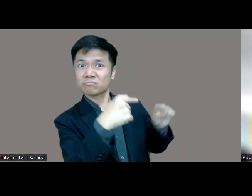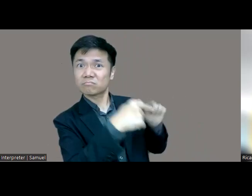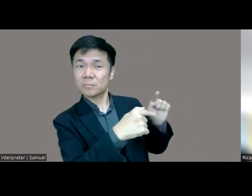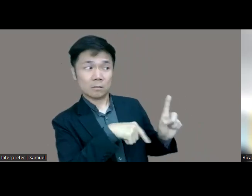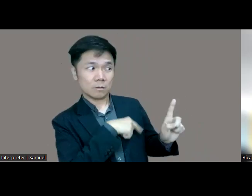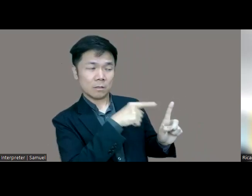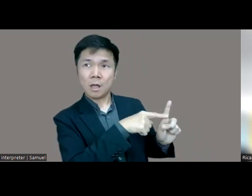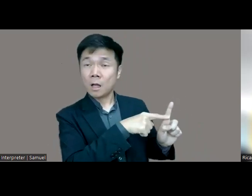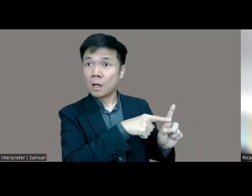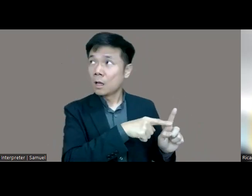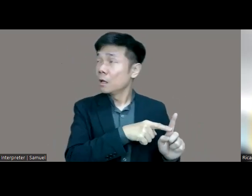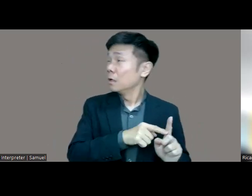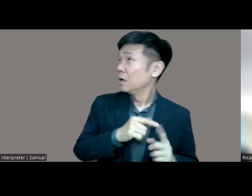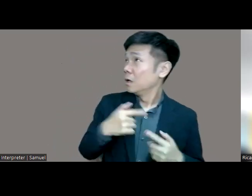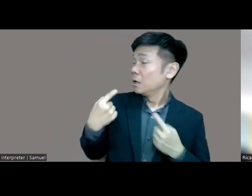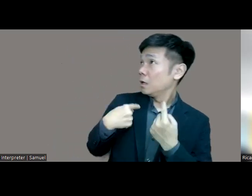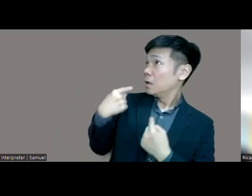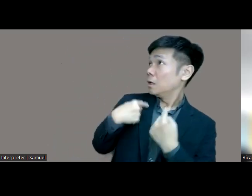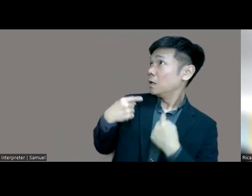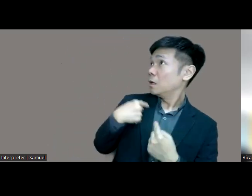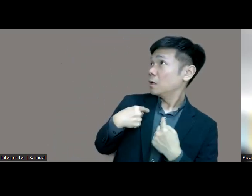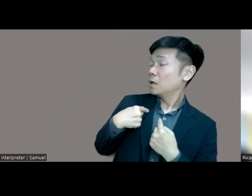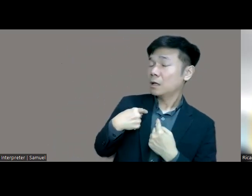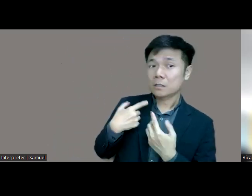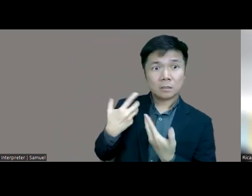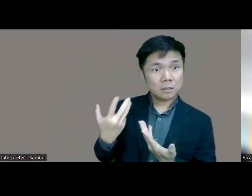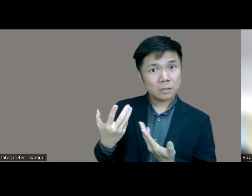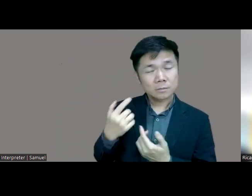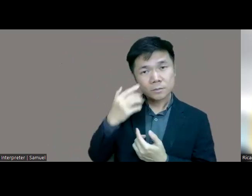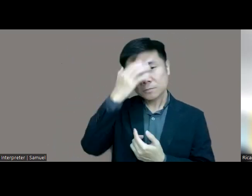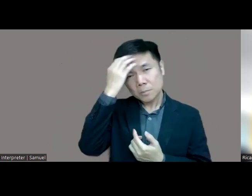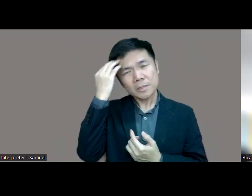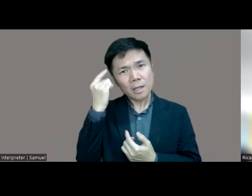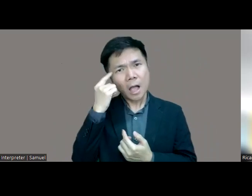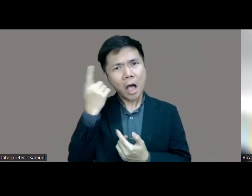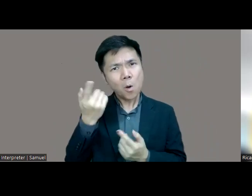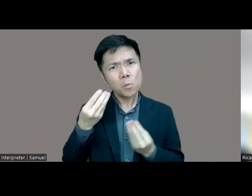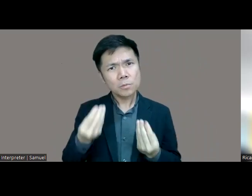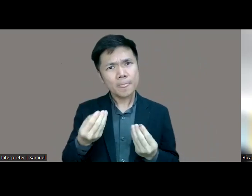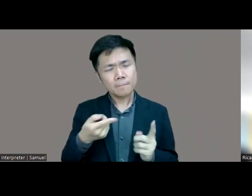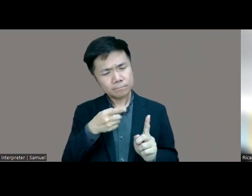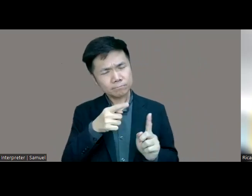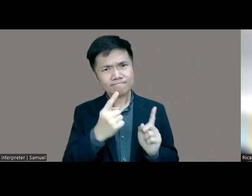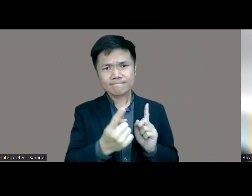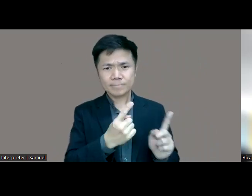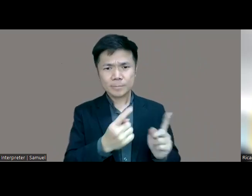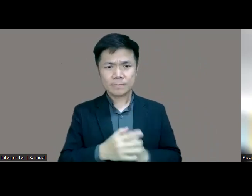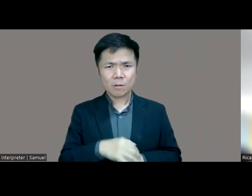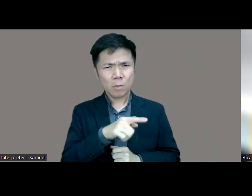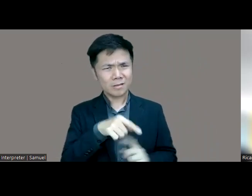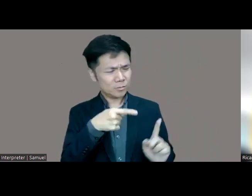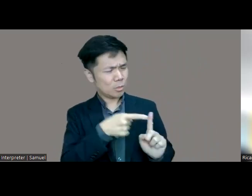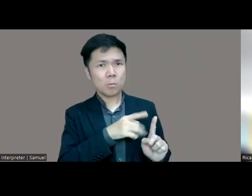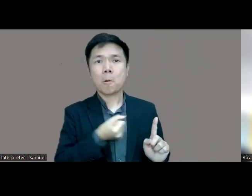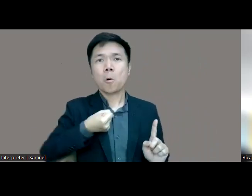say. That's why most of cases are on pending. They are not on pending because